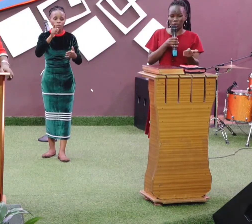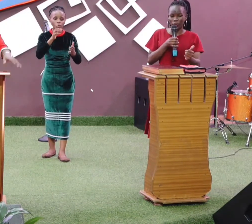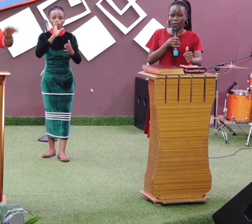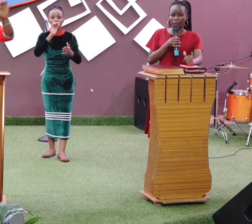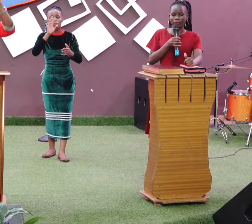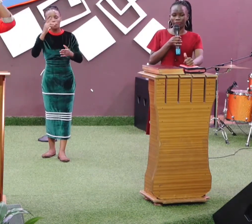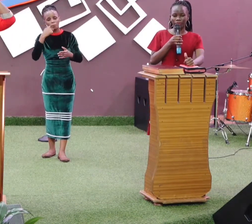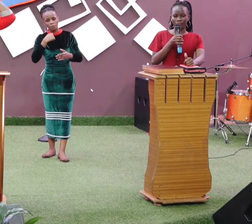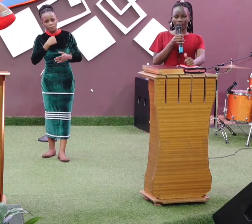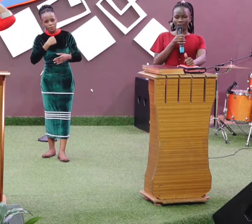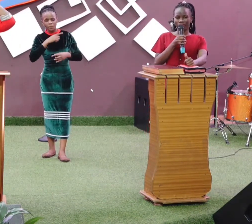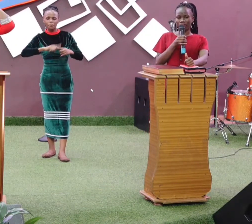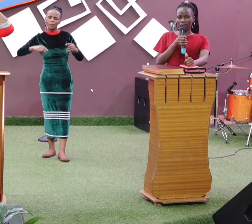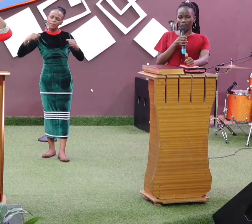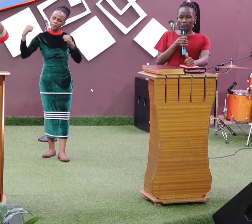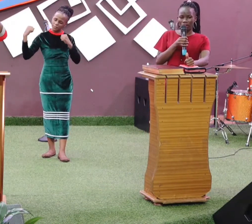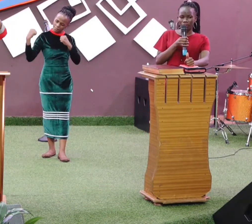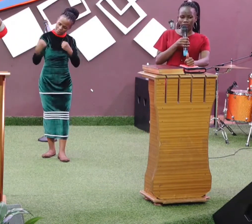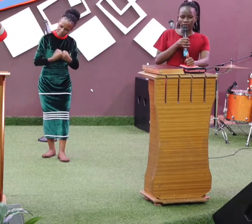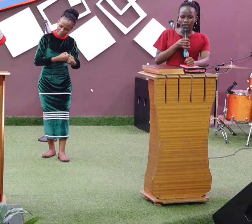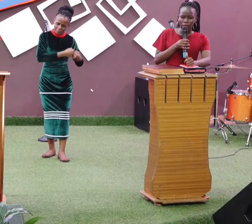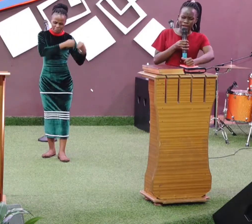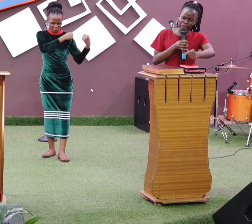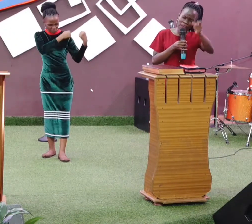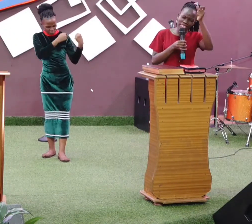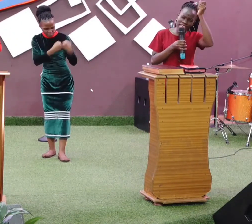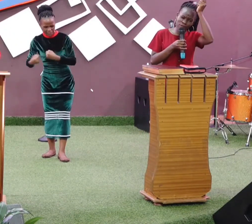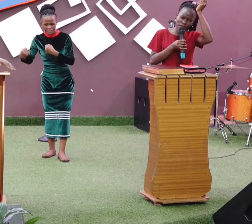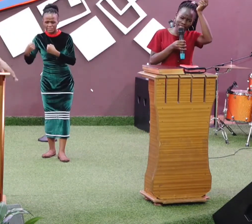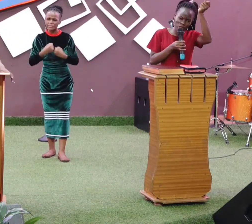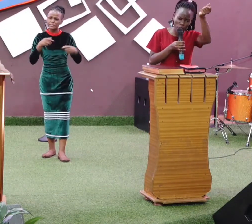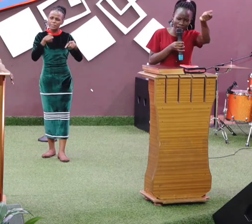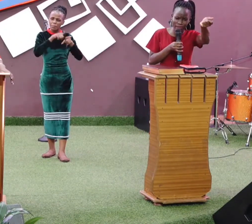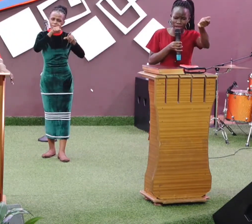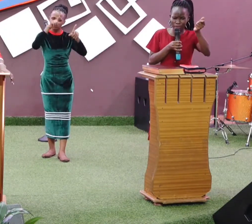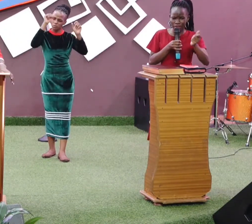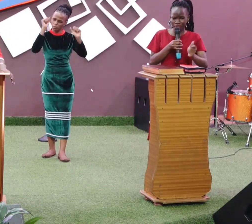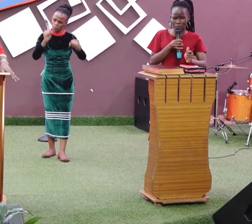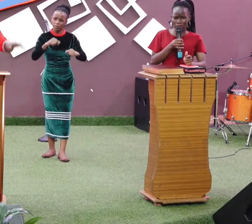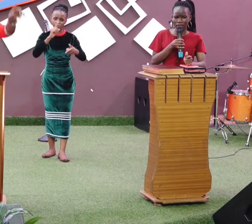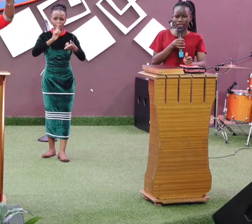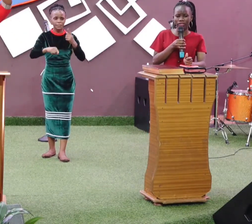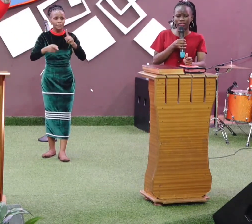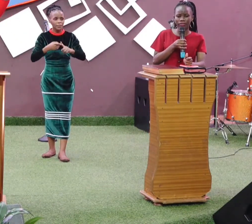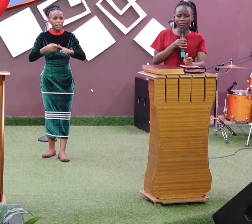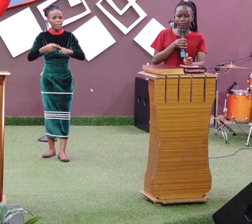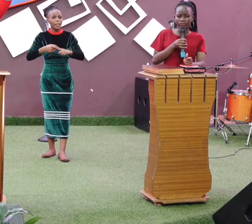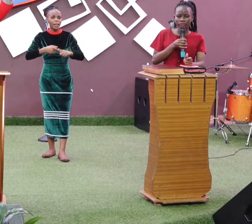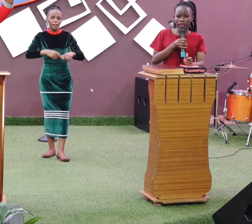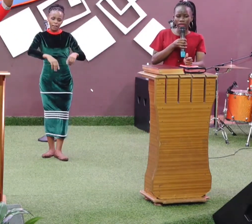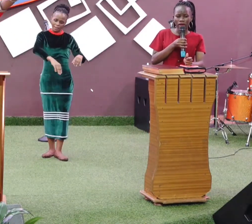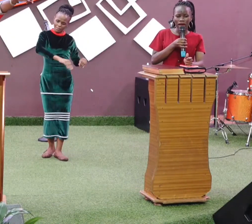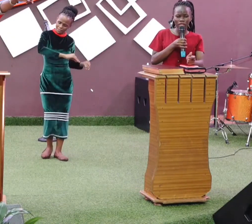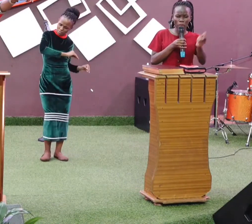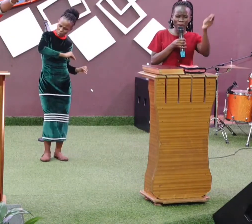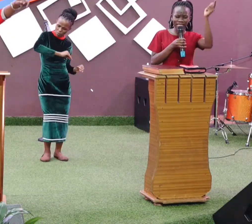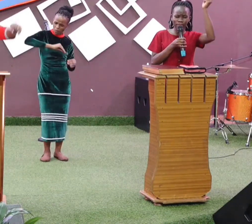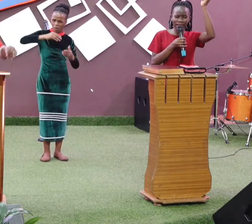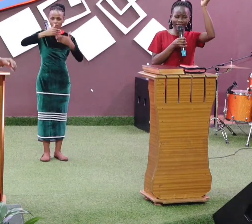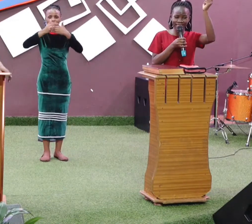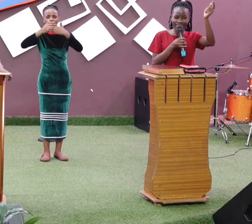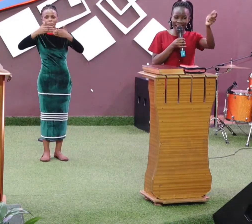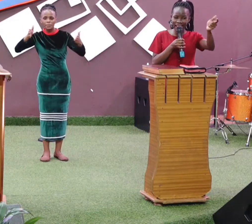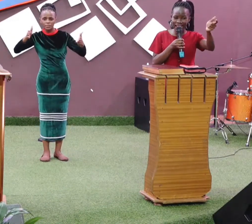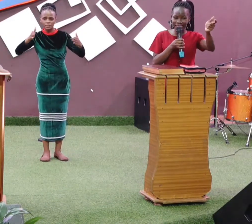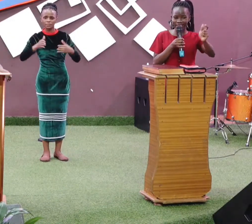me or you. Na yerwana ngabwe kisoboka muganda wange. But fight as much as you can, my brethren. Oyite ku gate eyo. And you